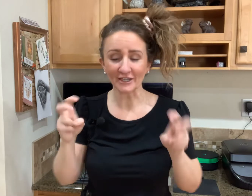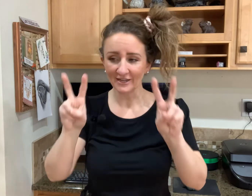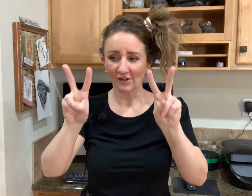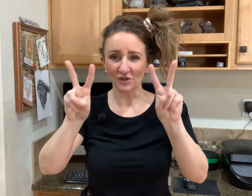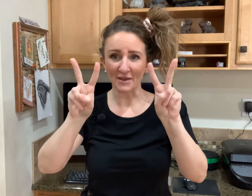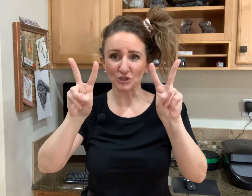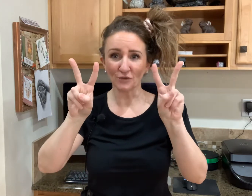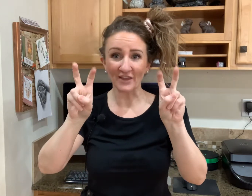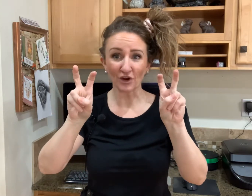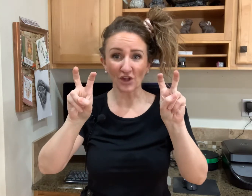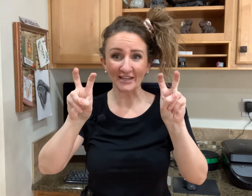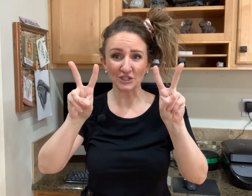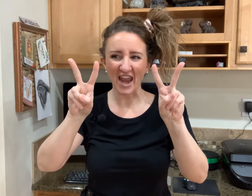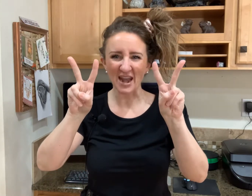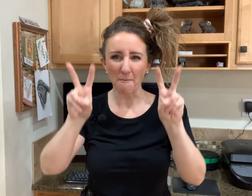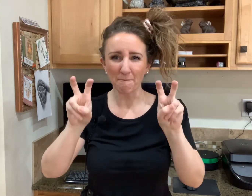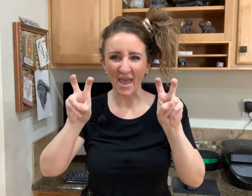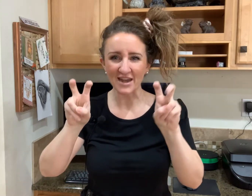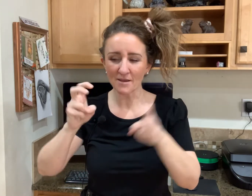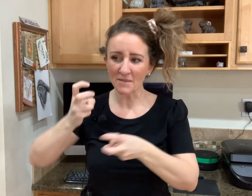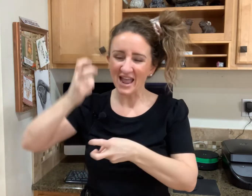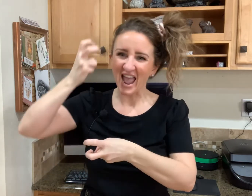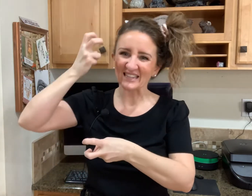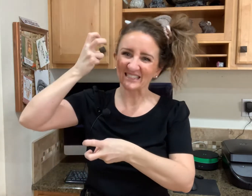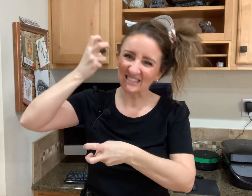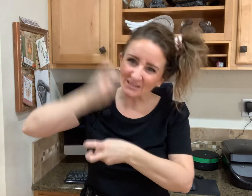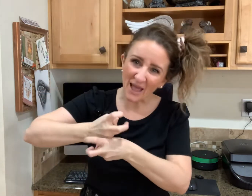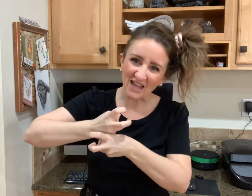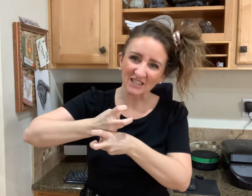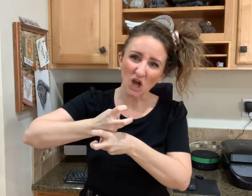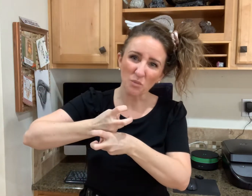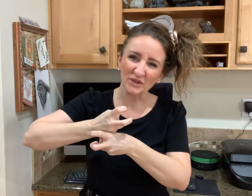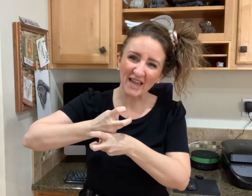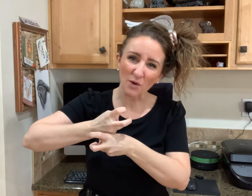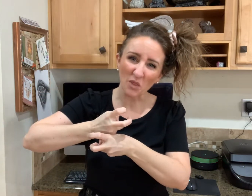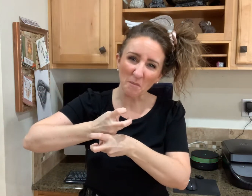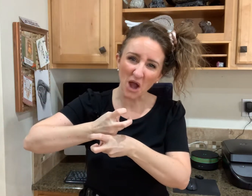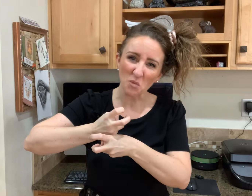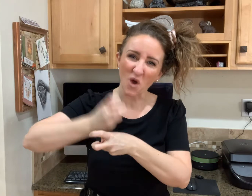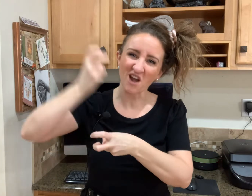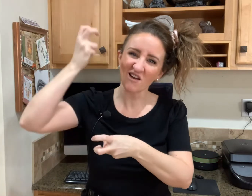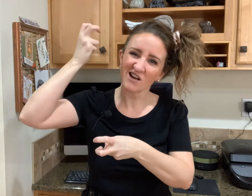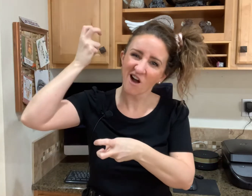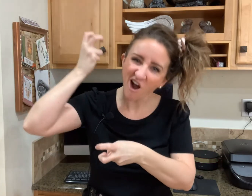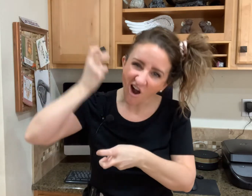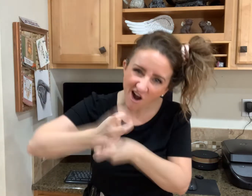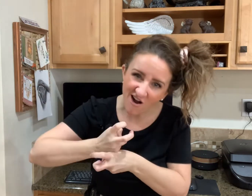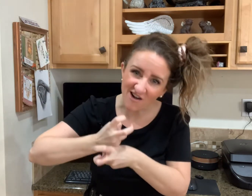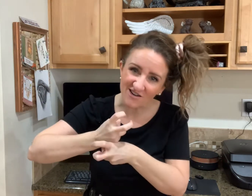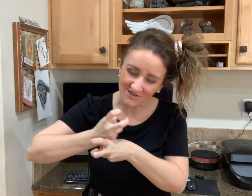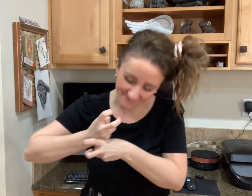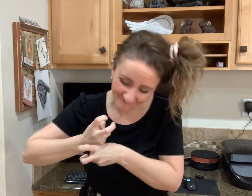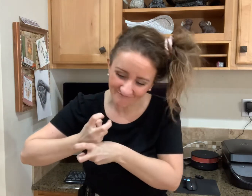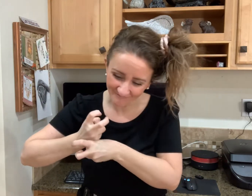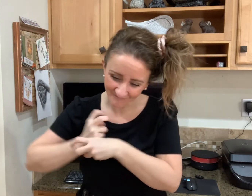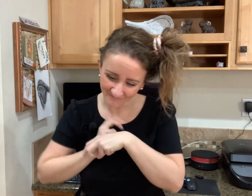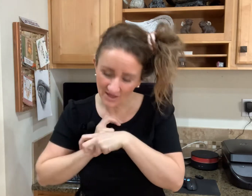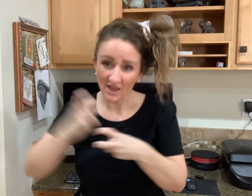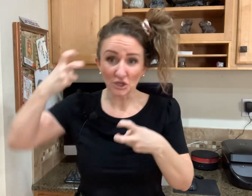So you make 2 fingers on each hand and bend them and smack the top one down on the bottom one. Hard. You can